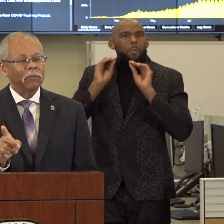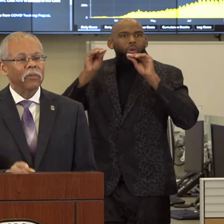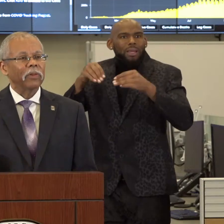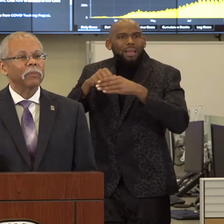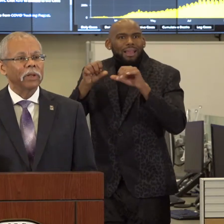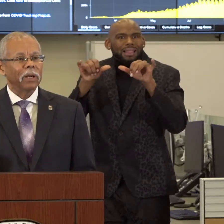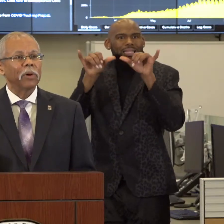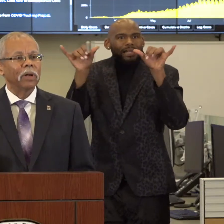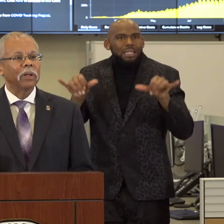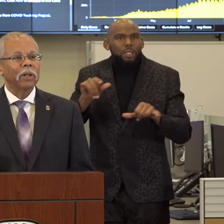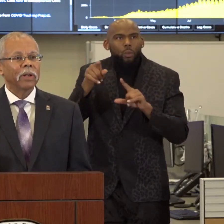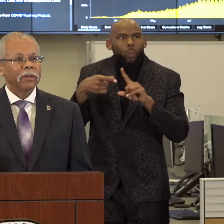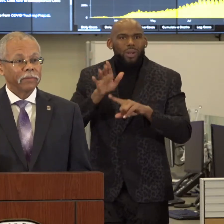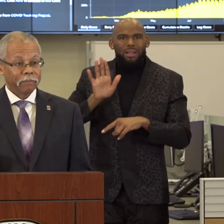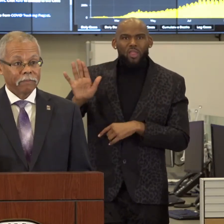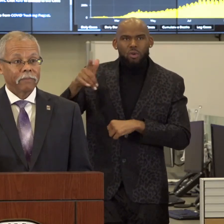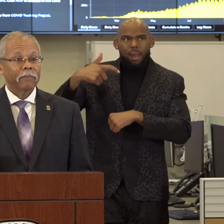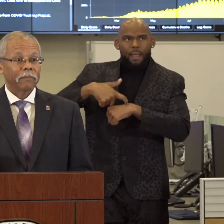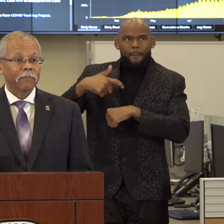when it's time for them to come on.